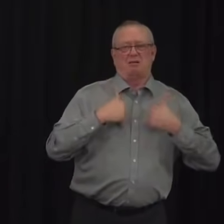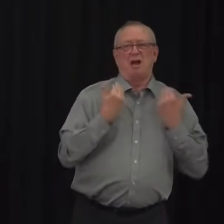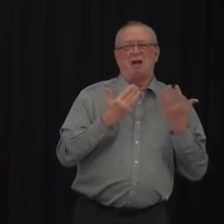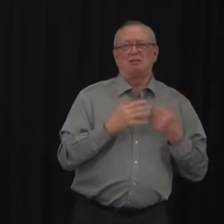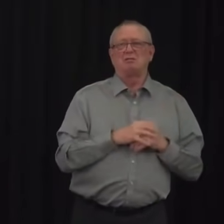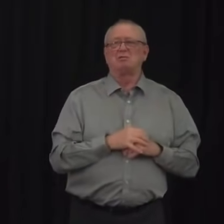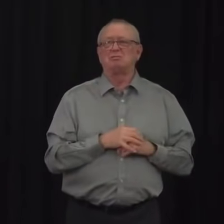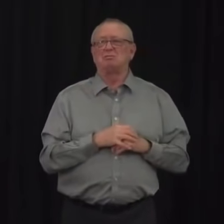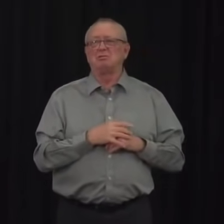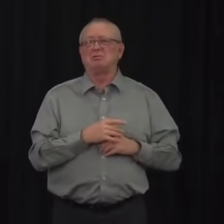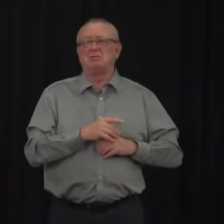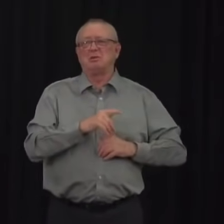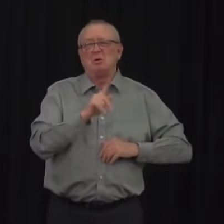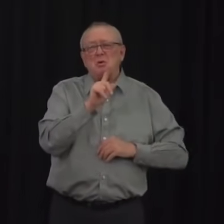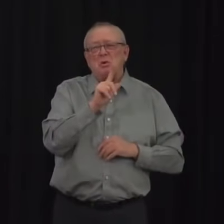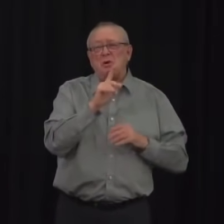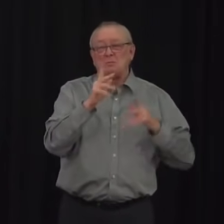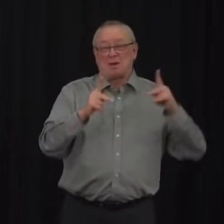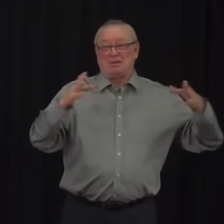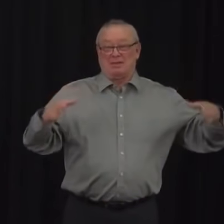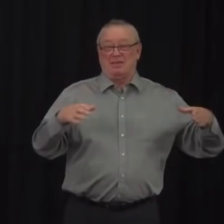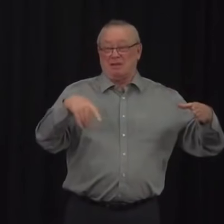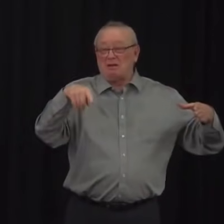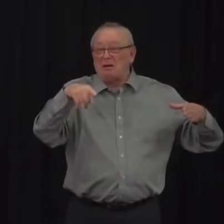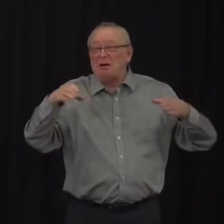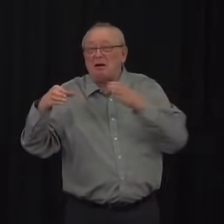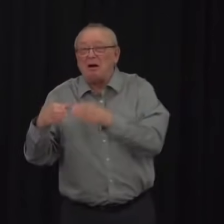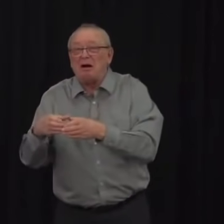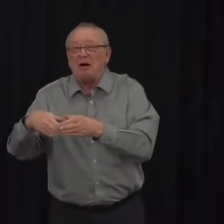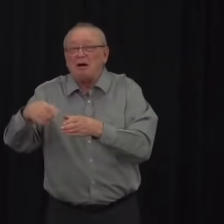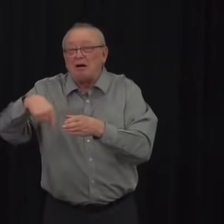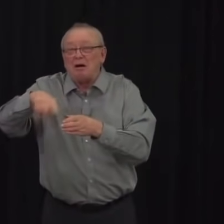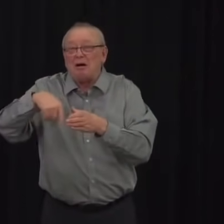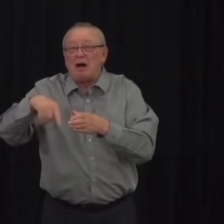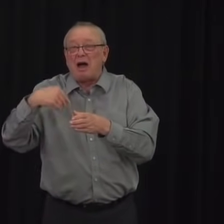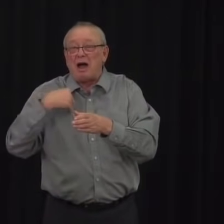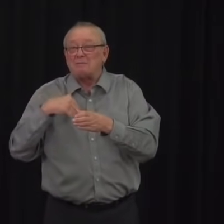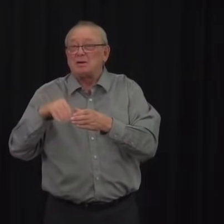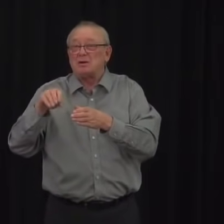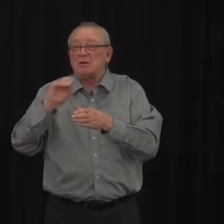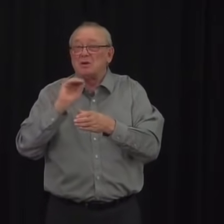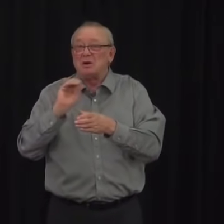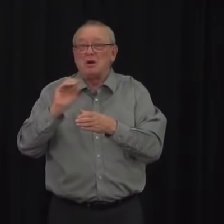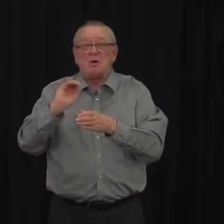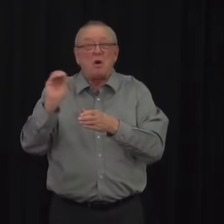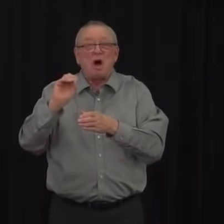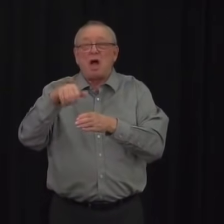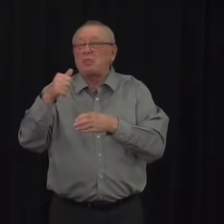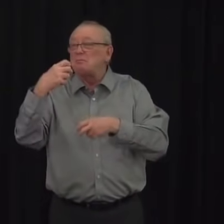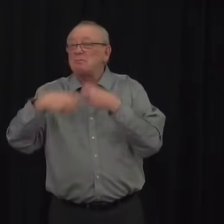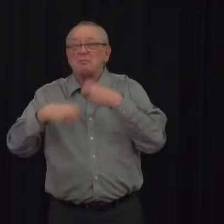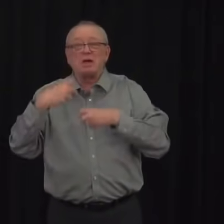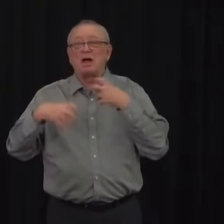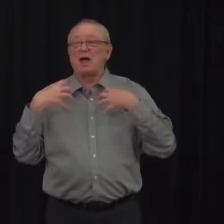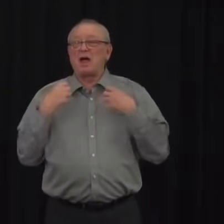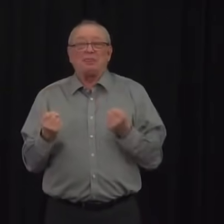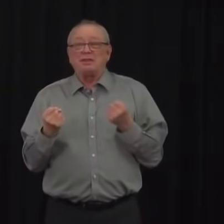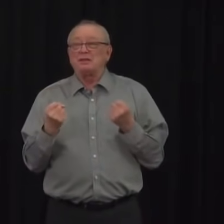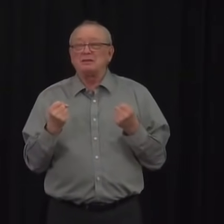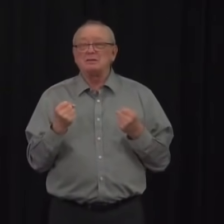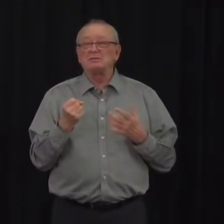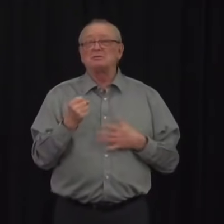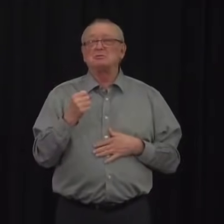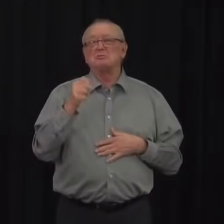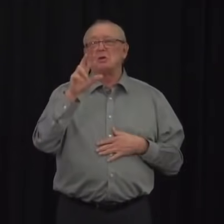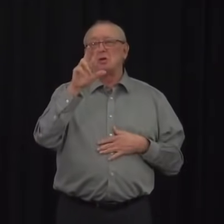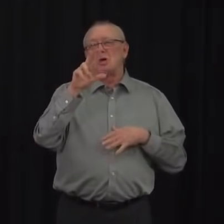six in ICU with COVID-19 have no pre-existing medical conditions. It is also important